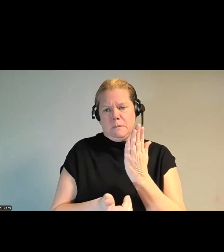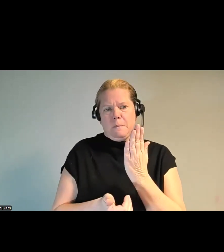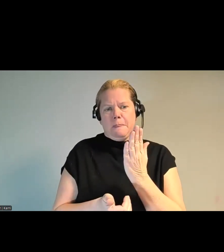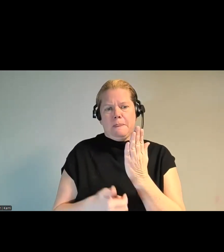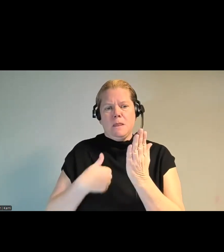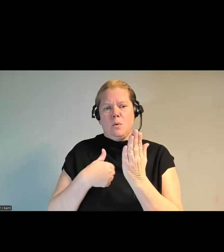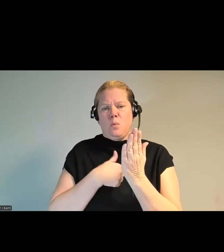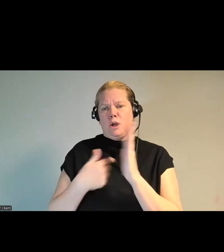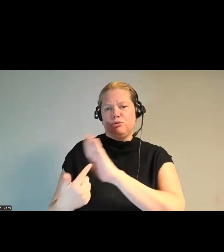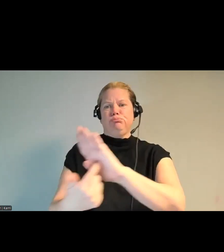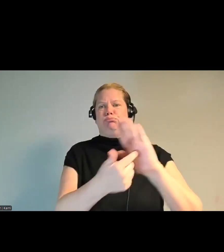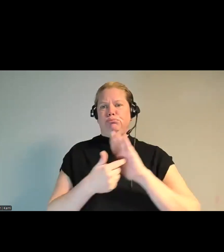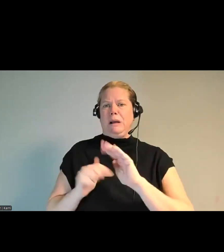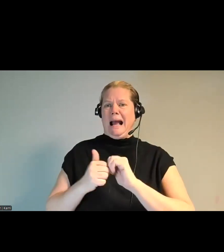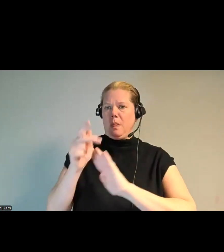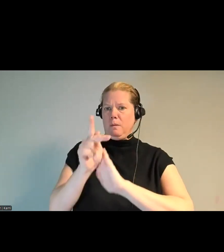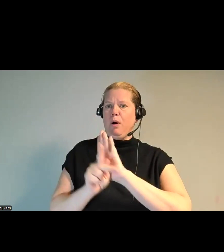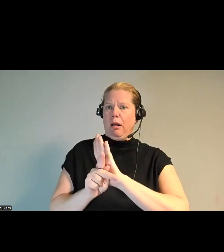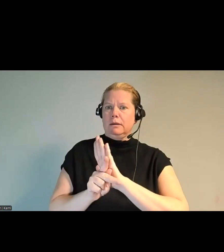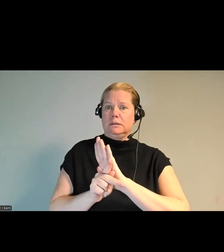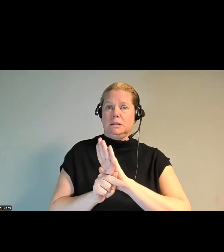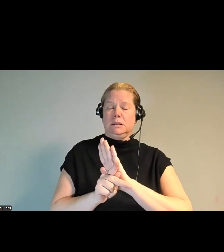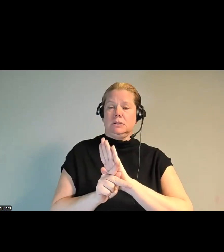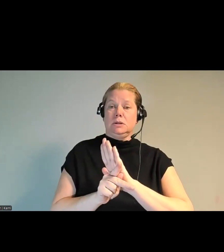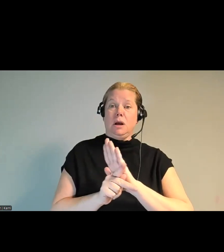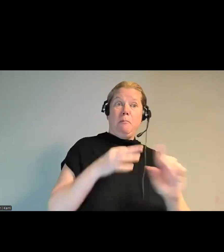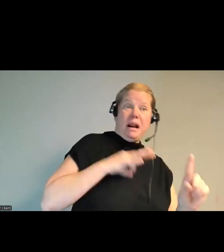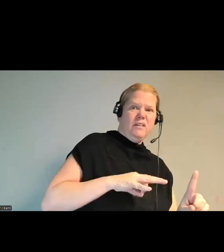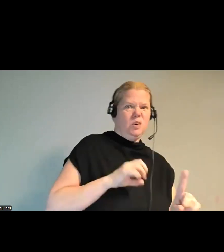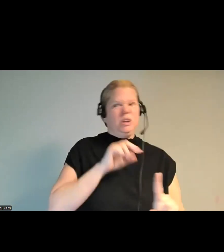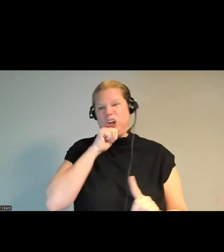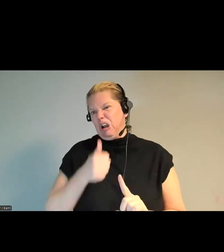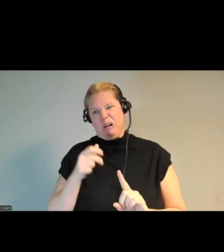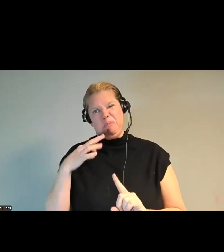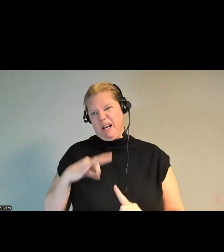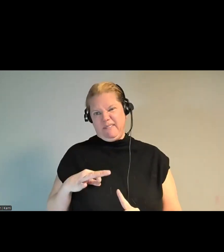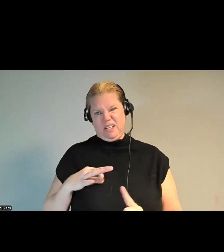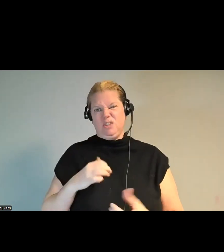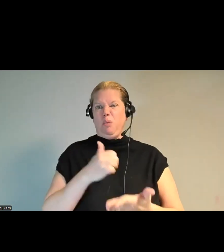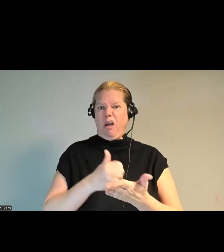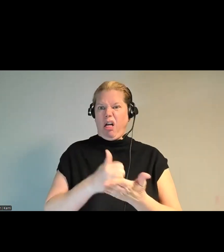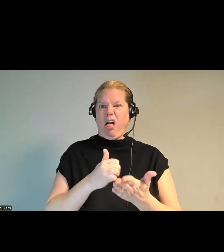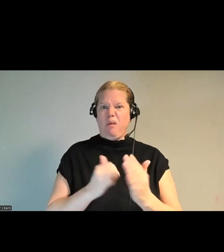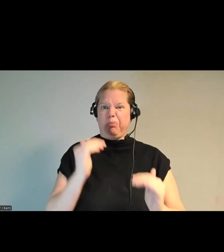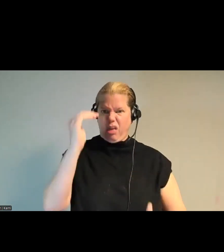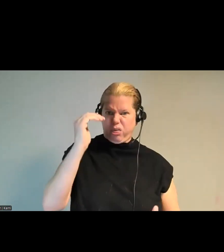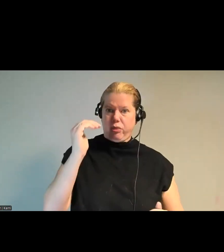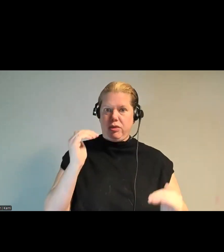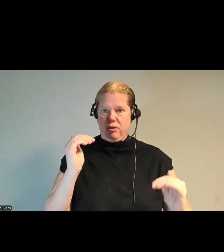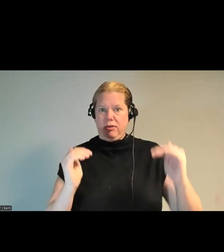we know about how these policies are or are not benefiting and helping to reduce inequities and what still needs to be